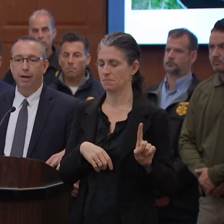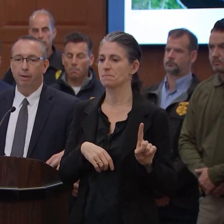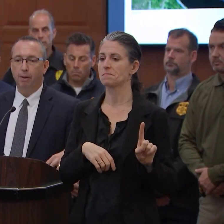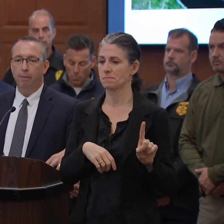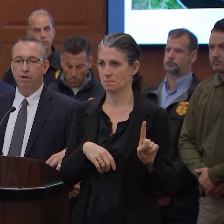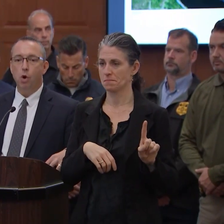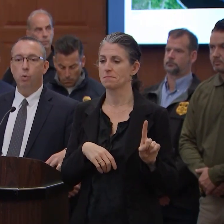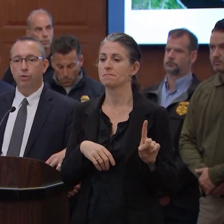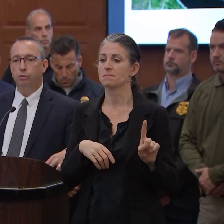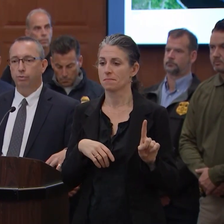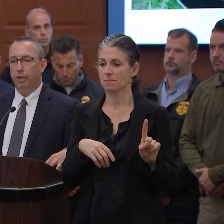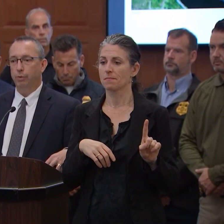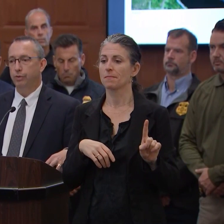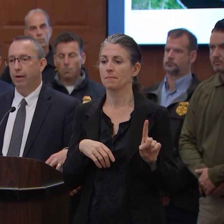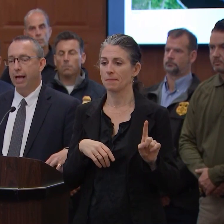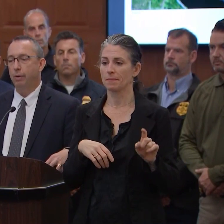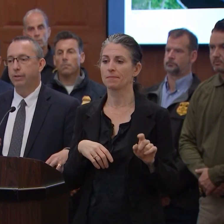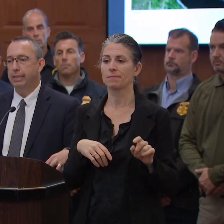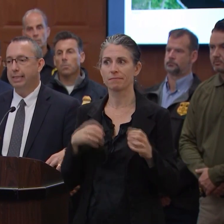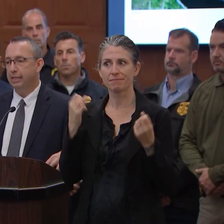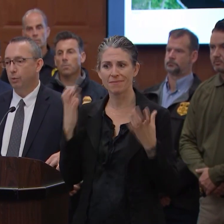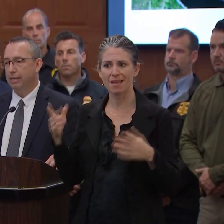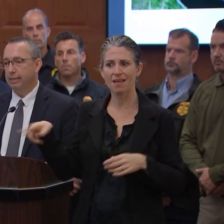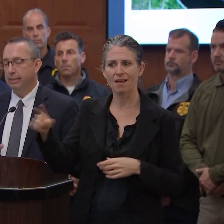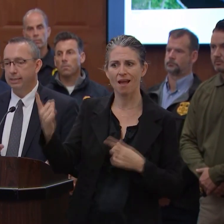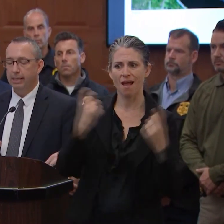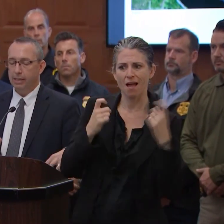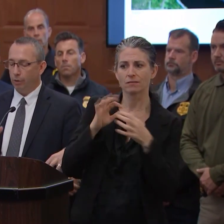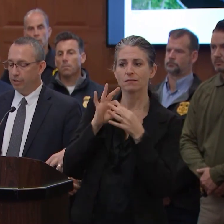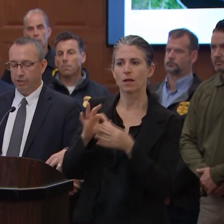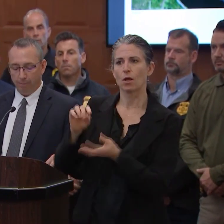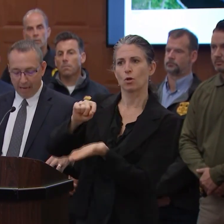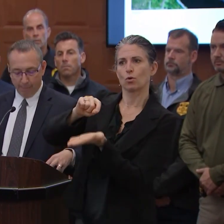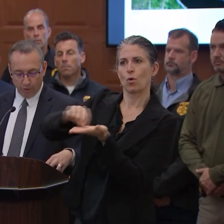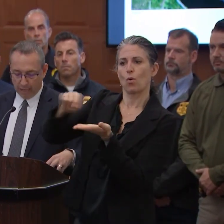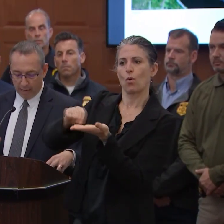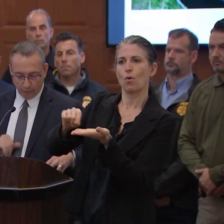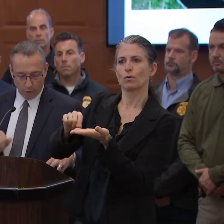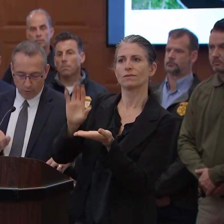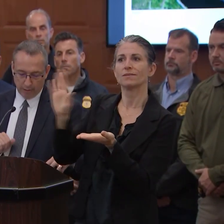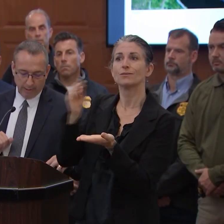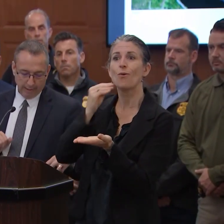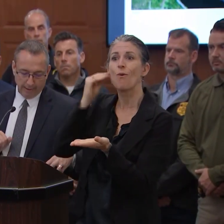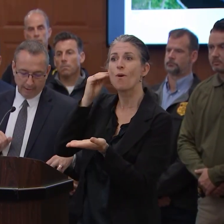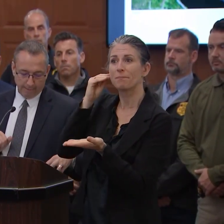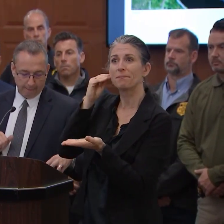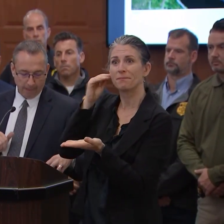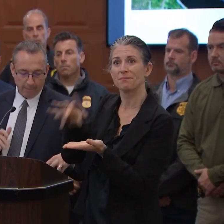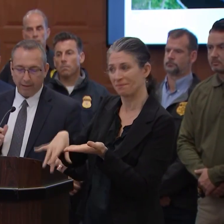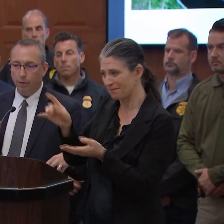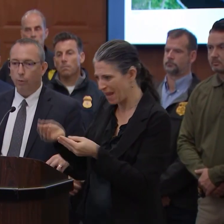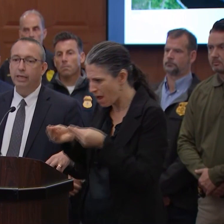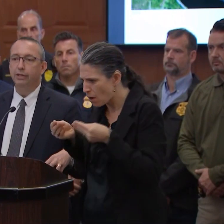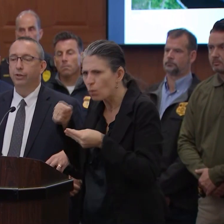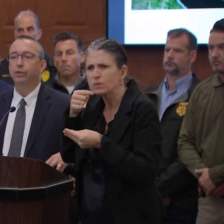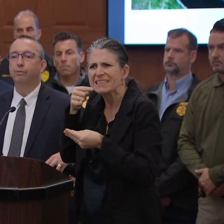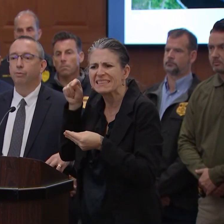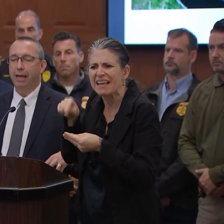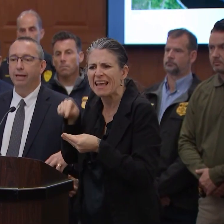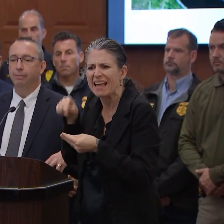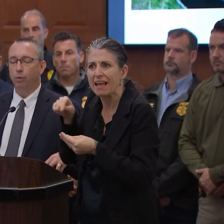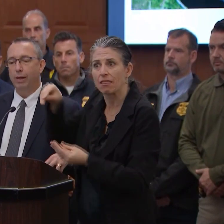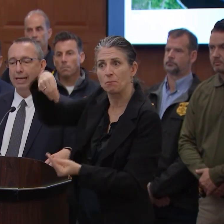questions about a note that was found in his residence. So this is a paper-style note. I'm not going to read it to